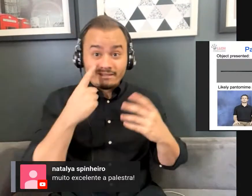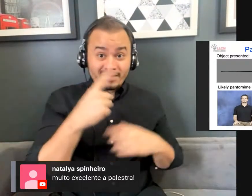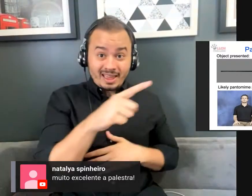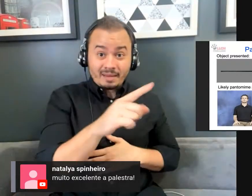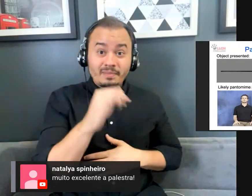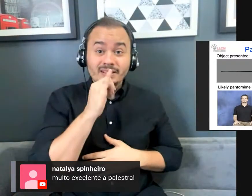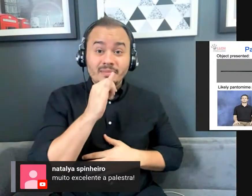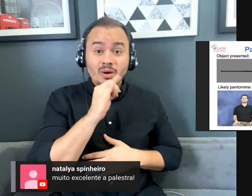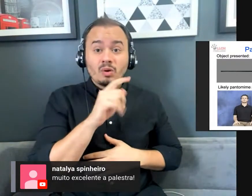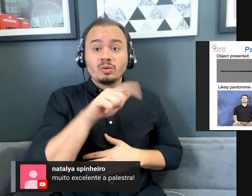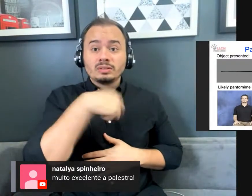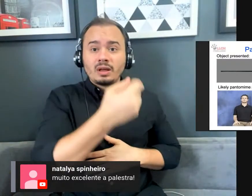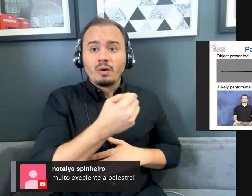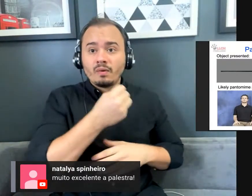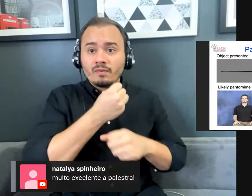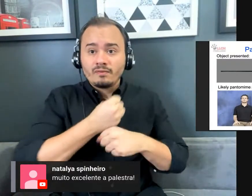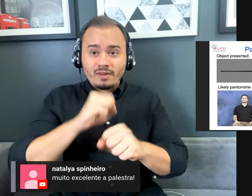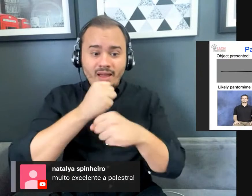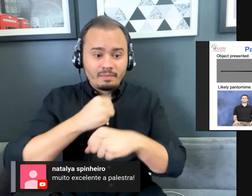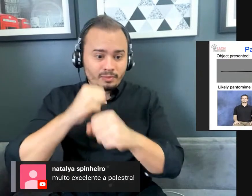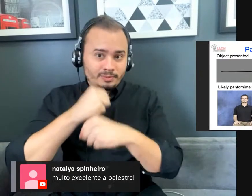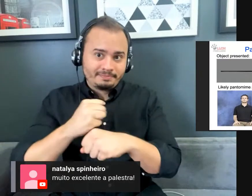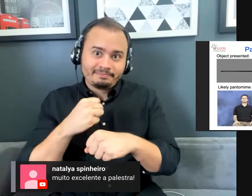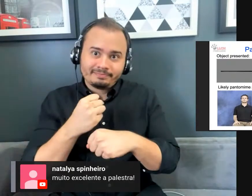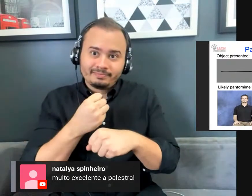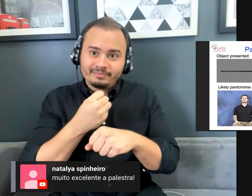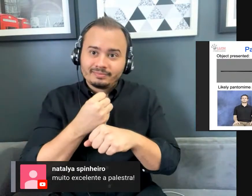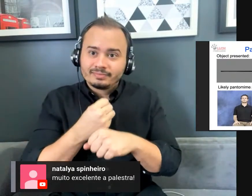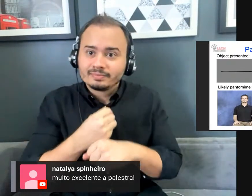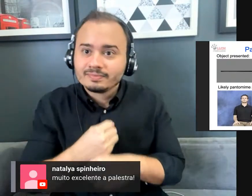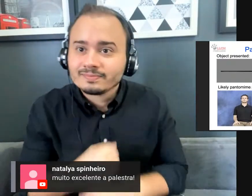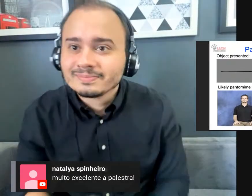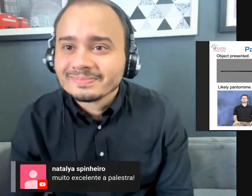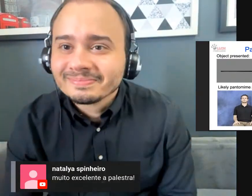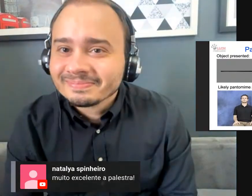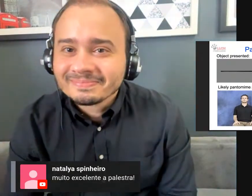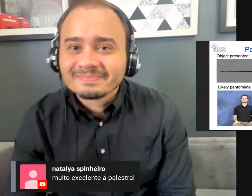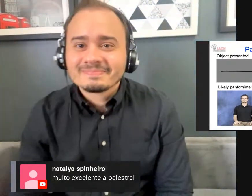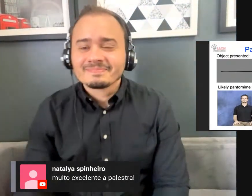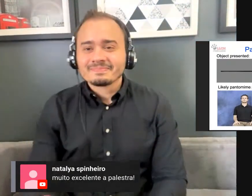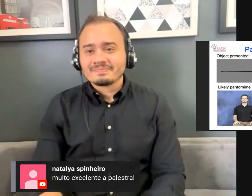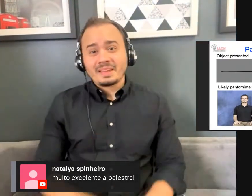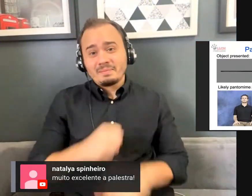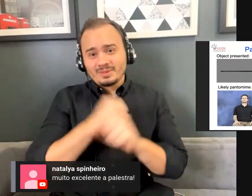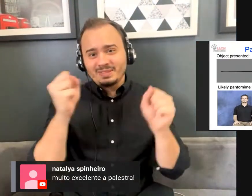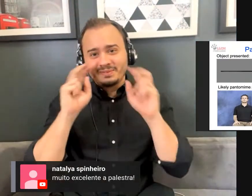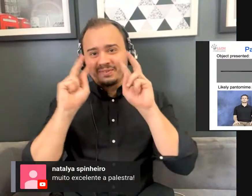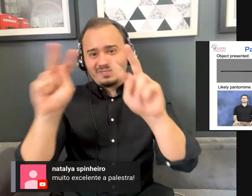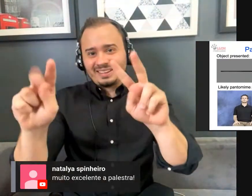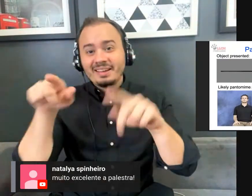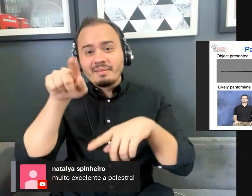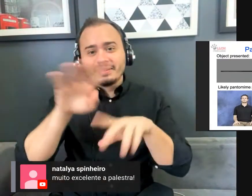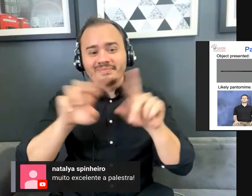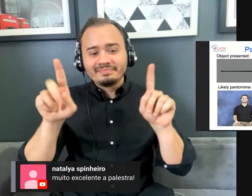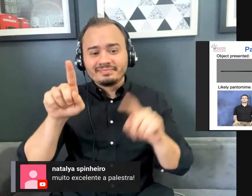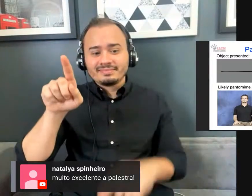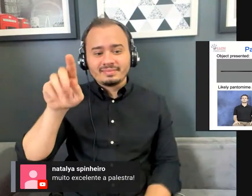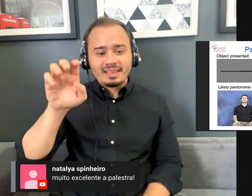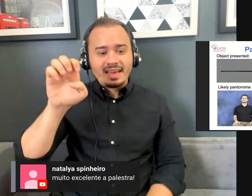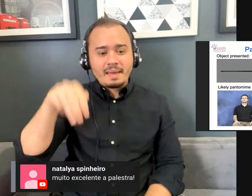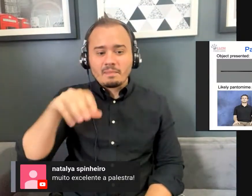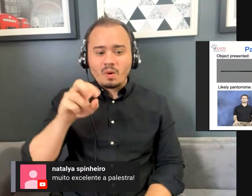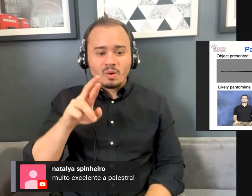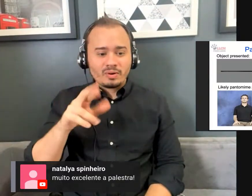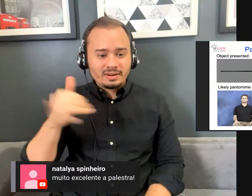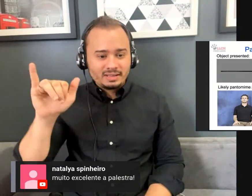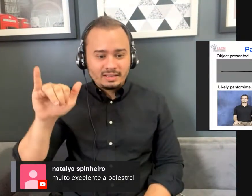sweep looks like this. And then with fork, the verb that was generated was eat. Okay. So we were able